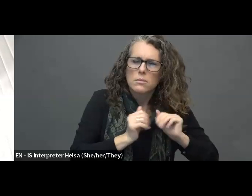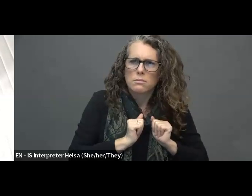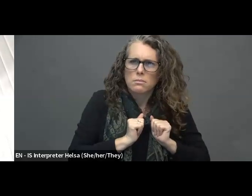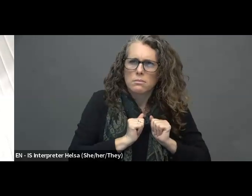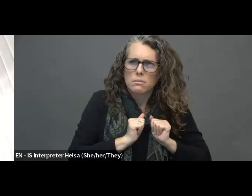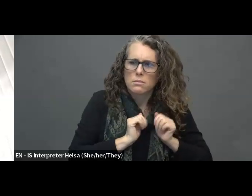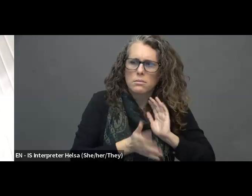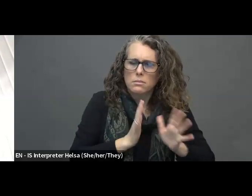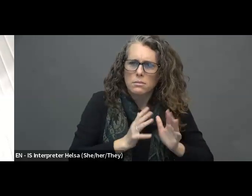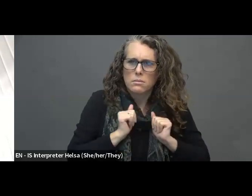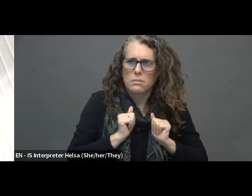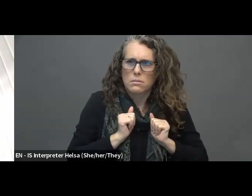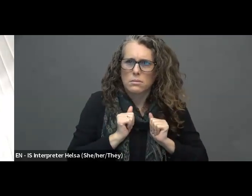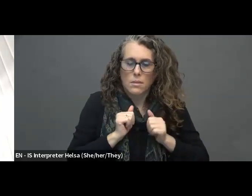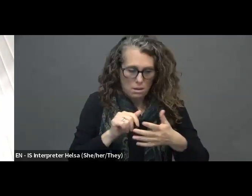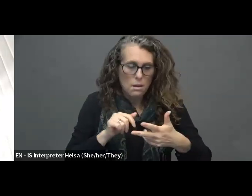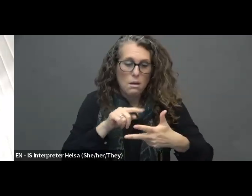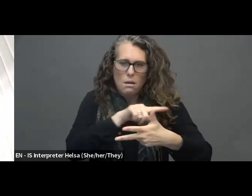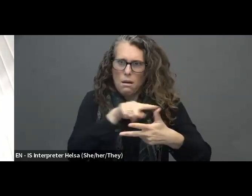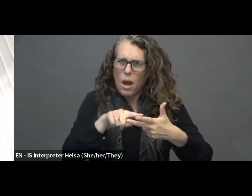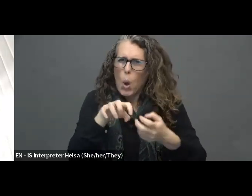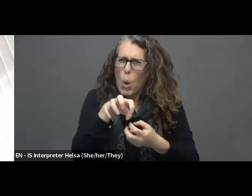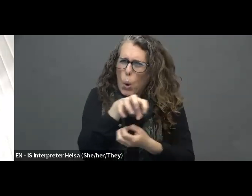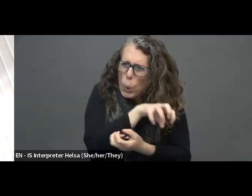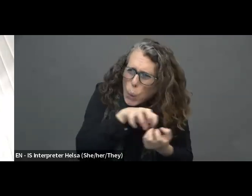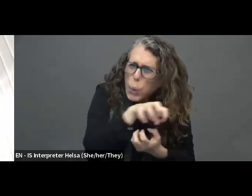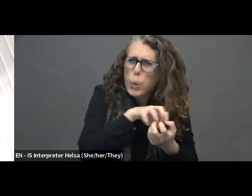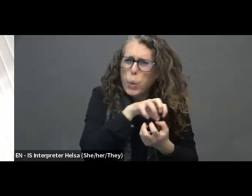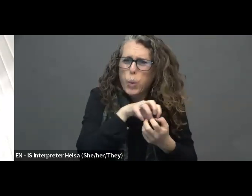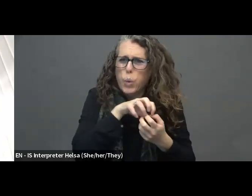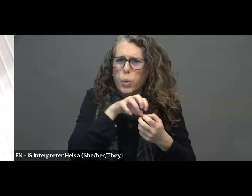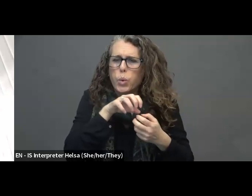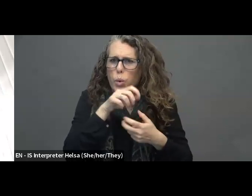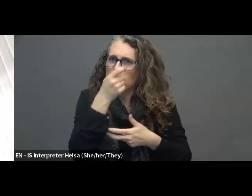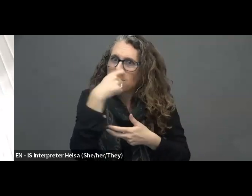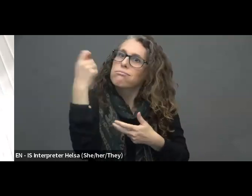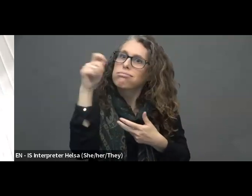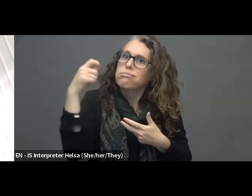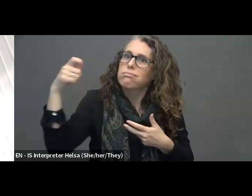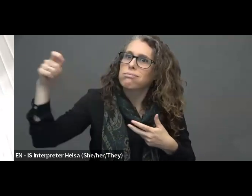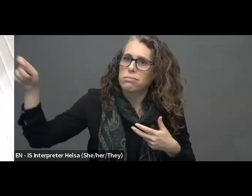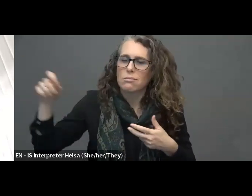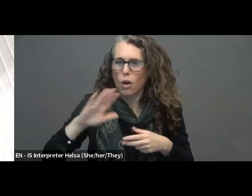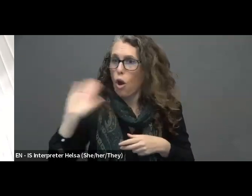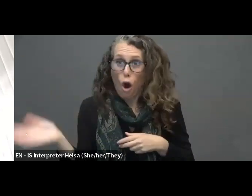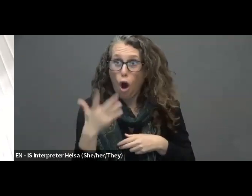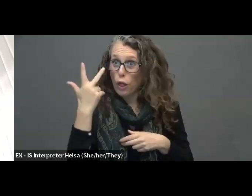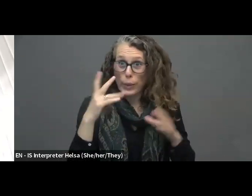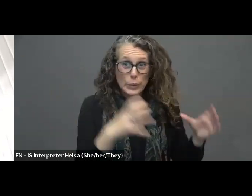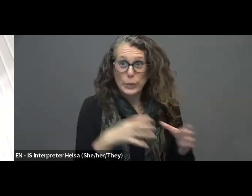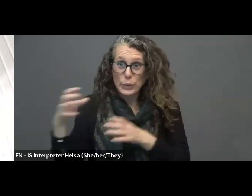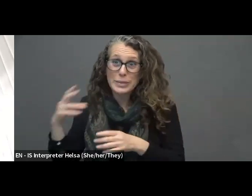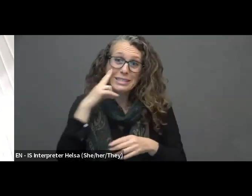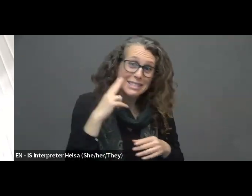most difficult to get a lot of points at for the 3 groups, whereas the other